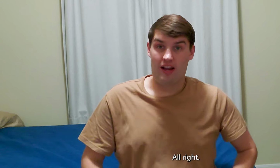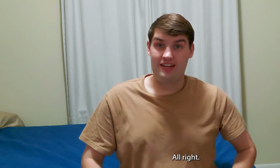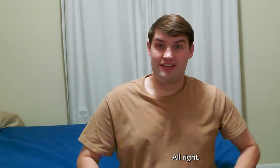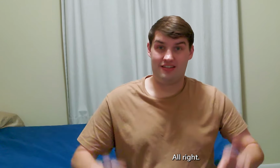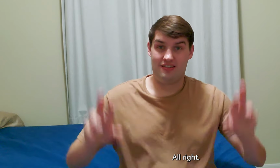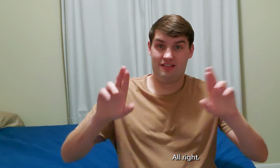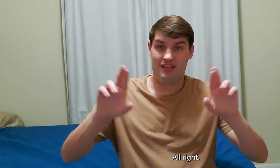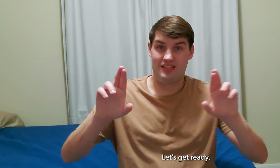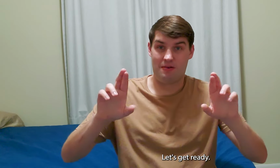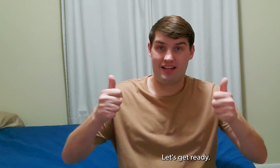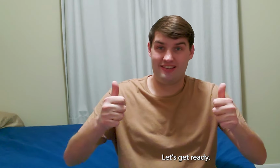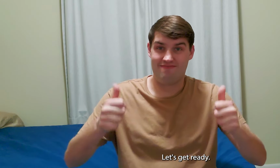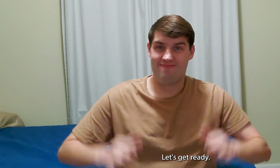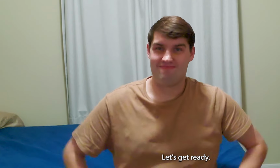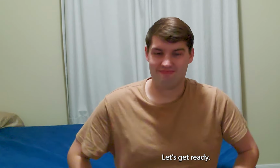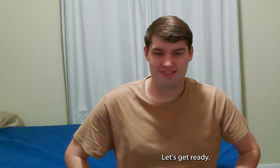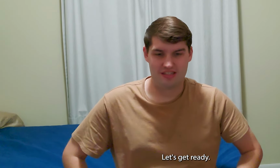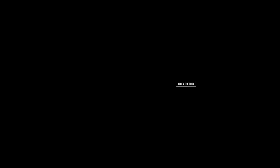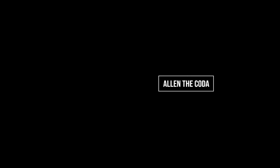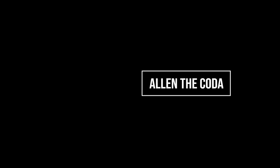Alright, let's get ready.